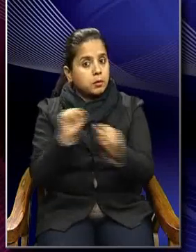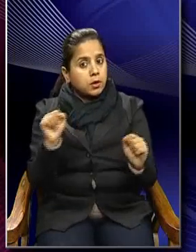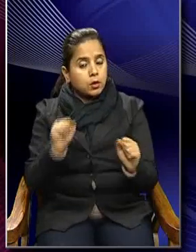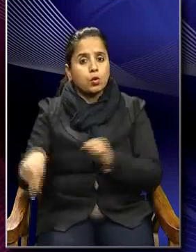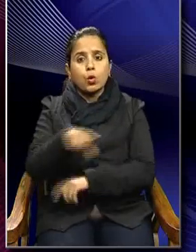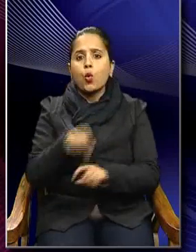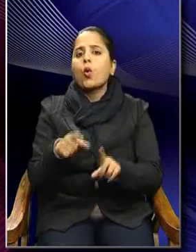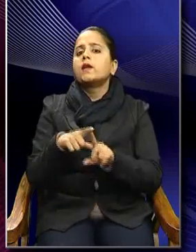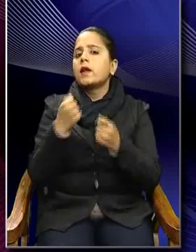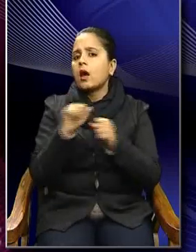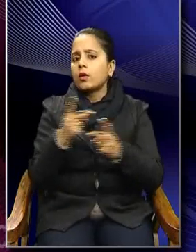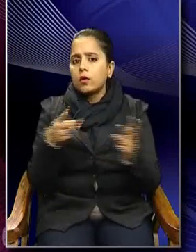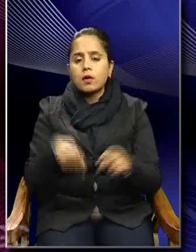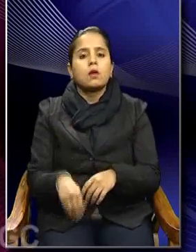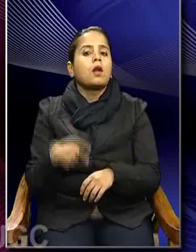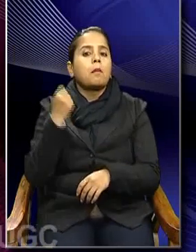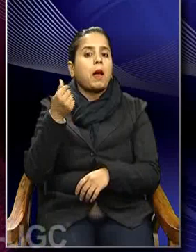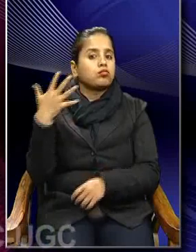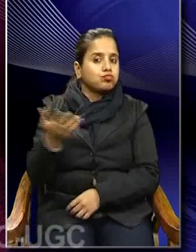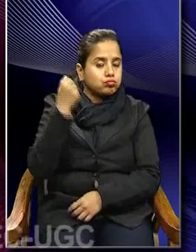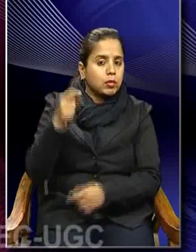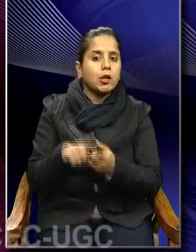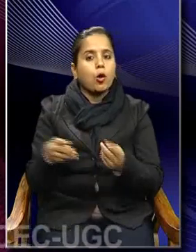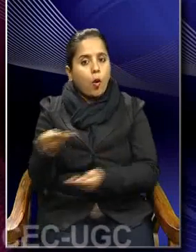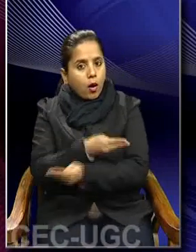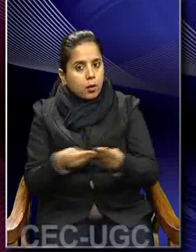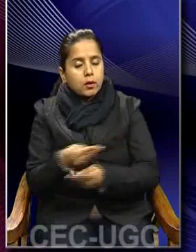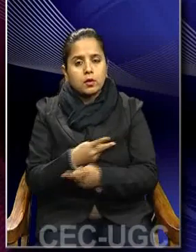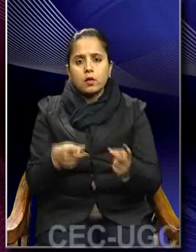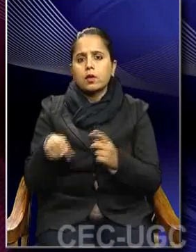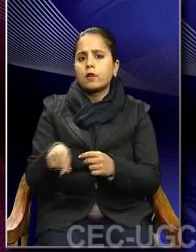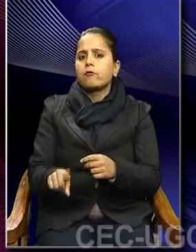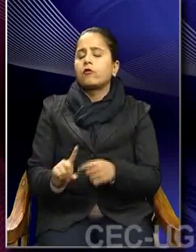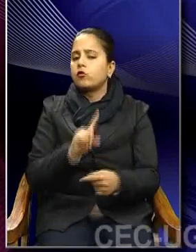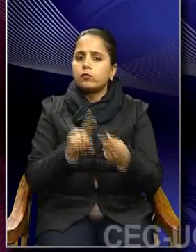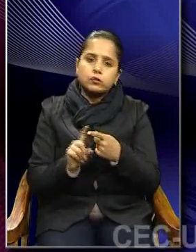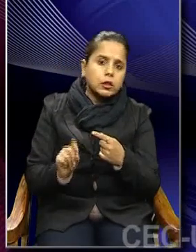democratic regimes, capitalist economies had